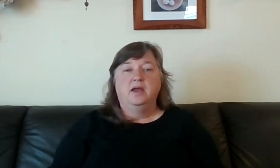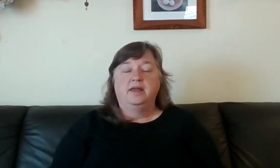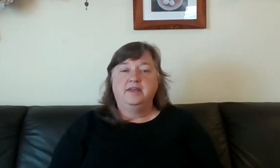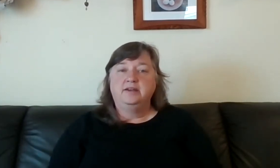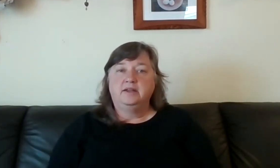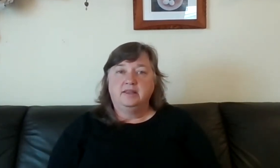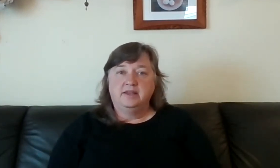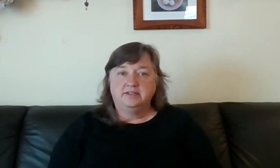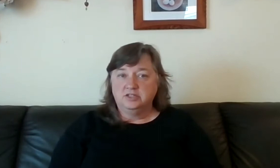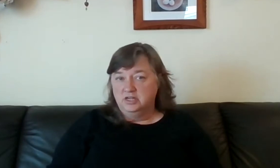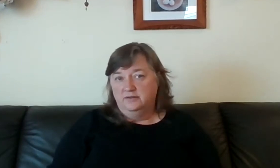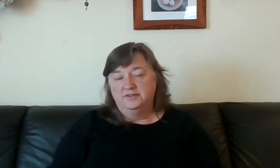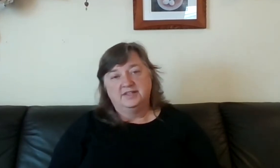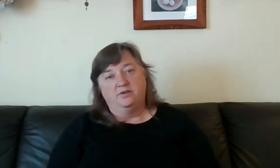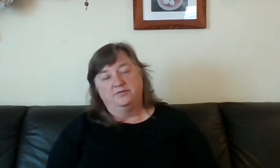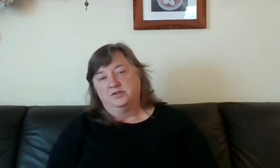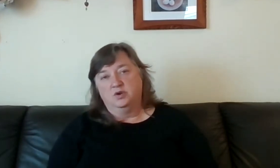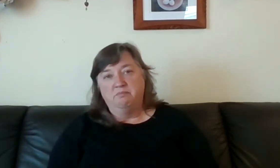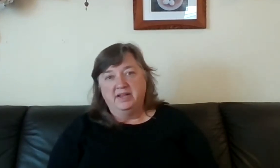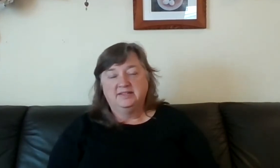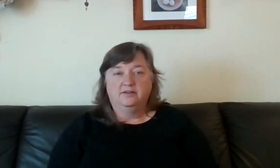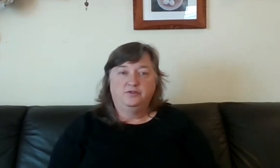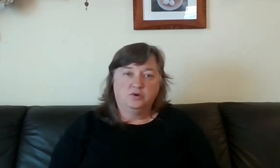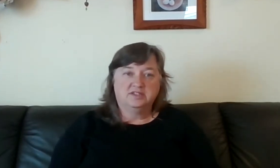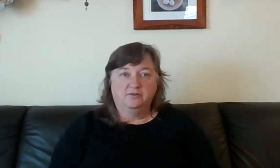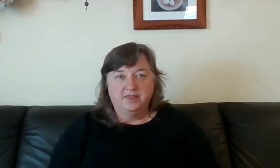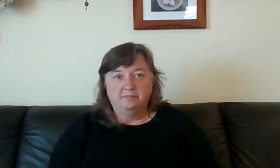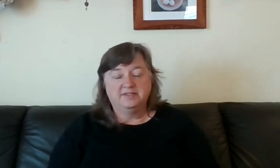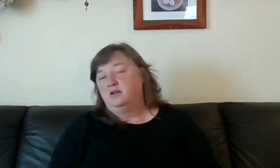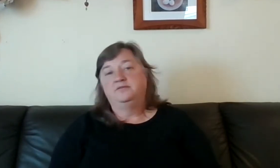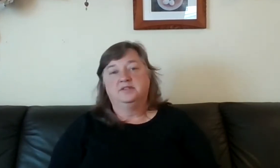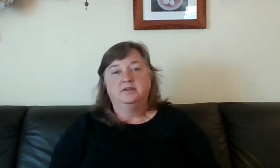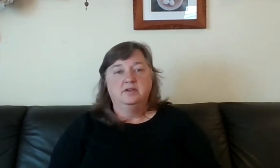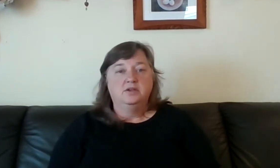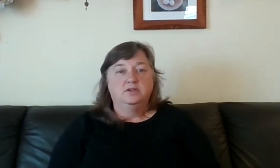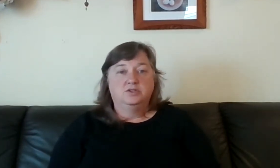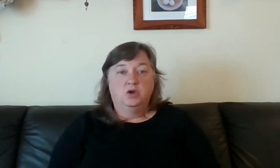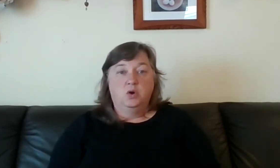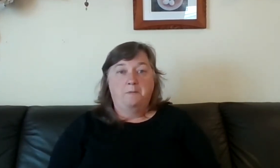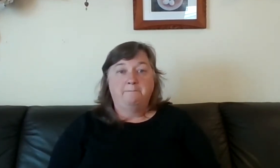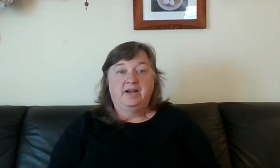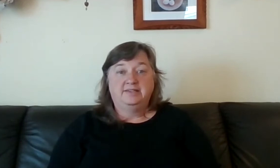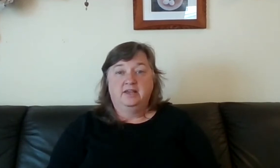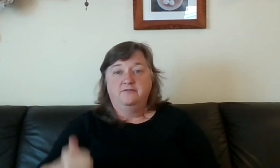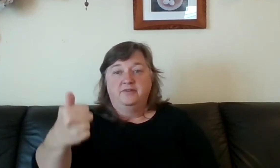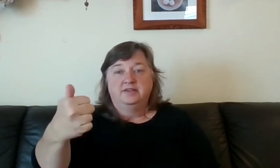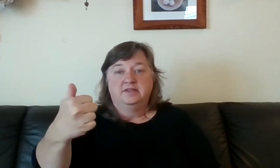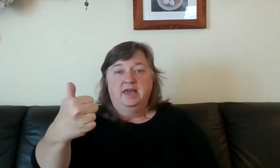And then the addition of self. So myself, yourself, themselves. So myself is an